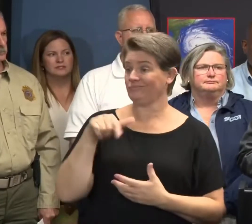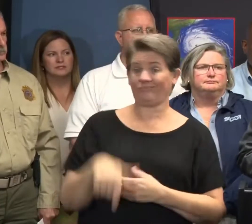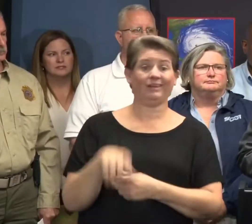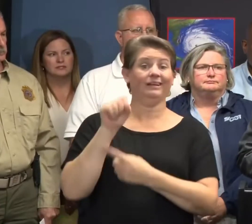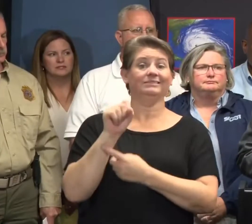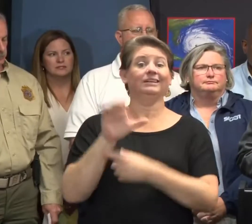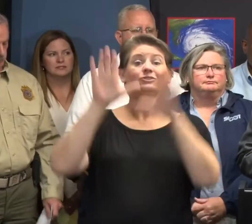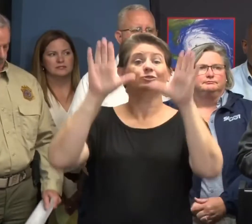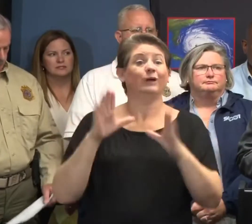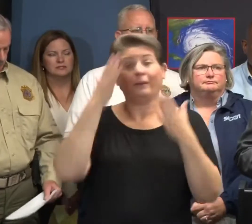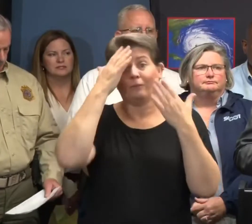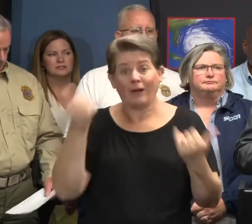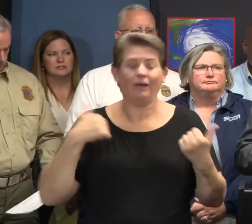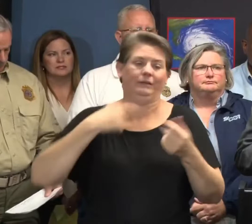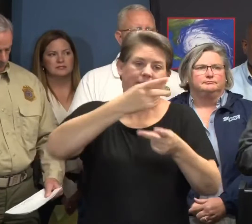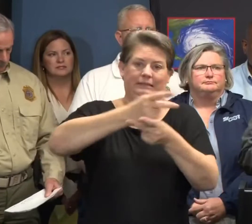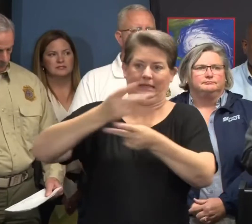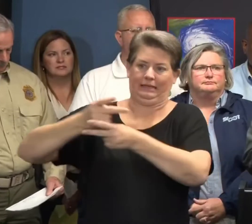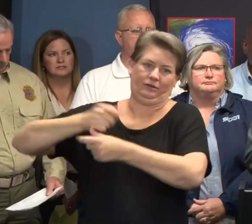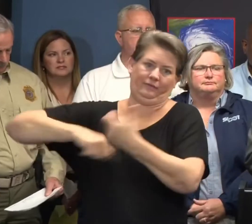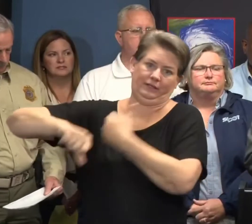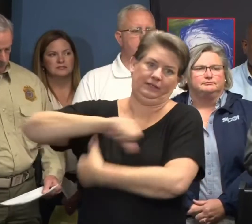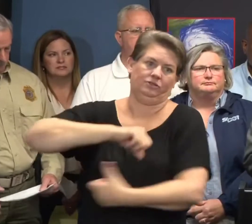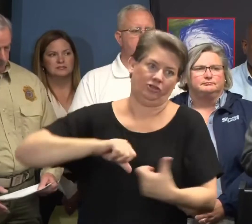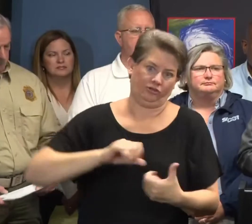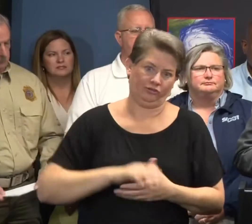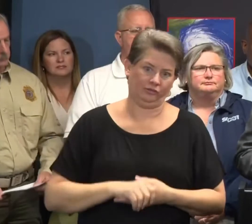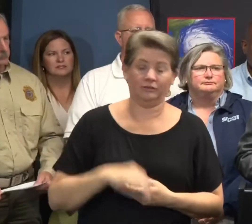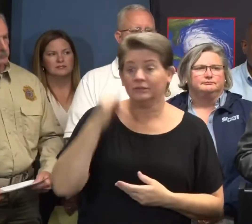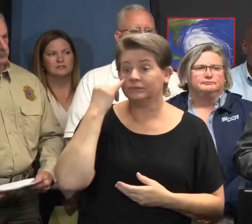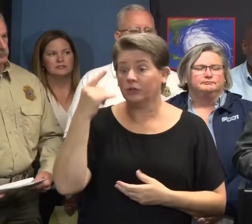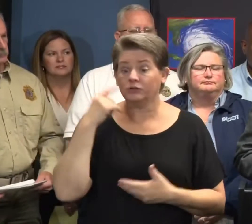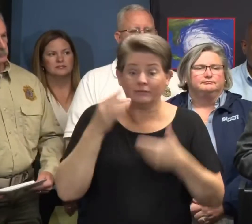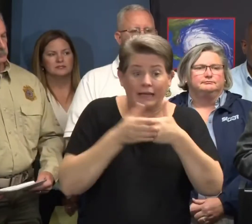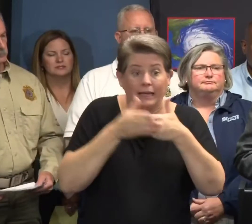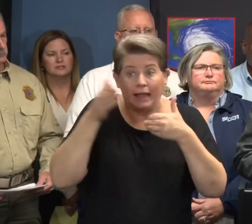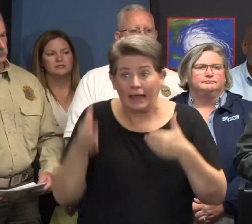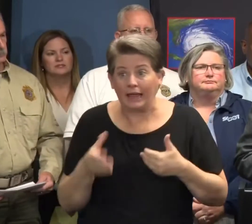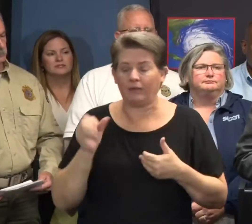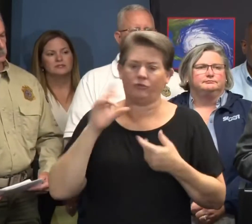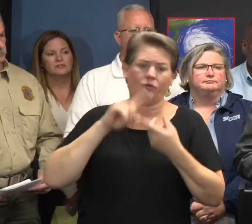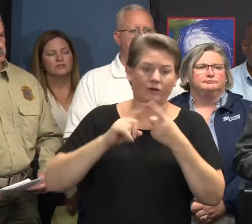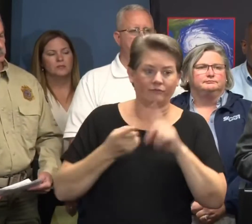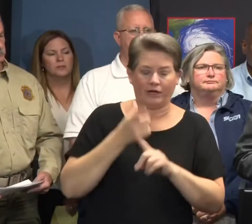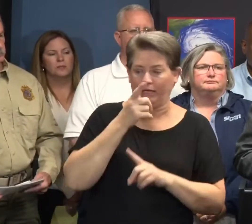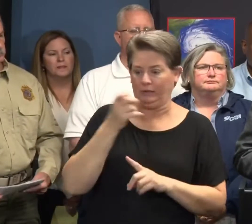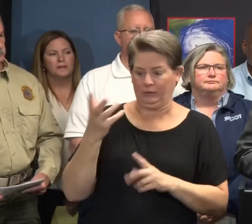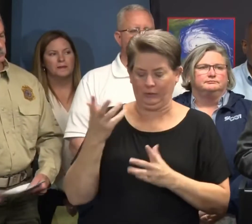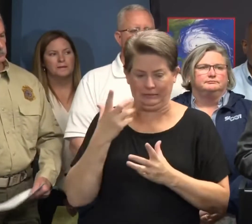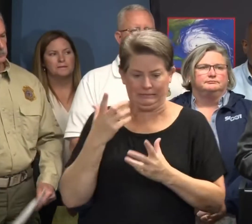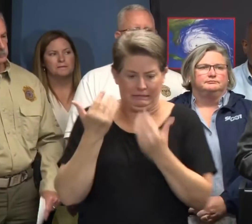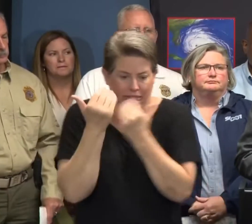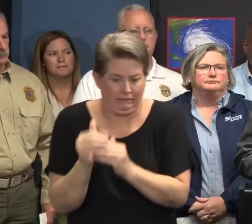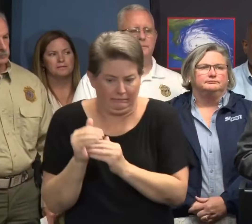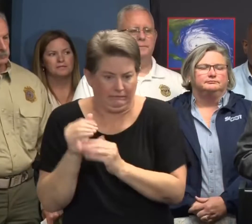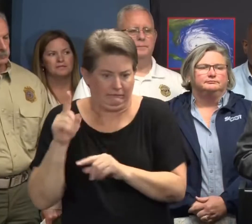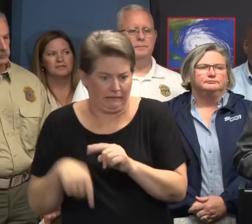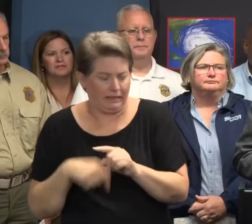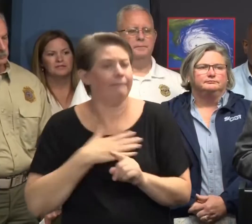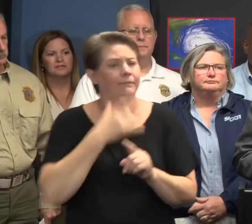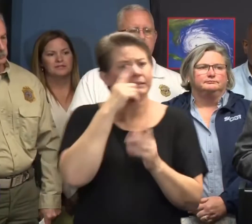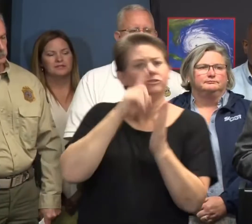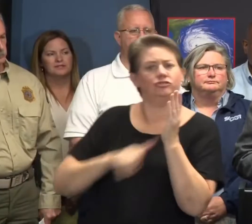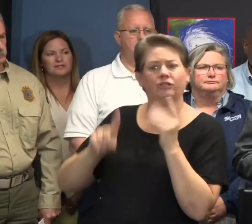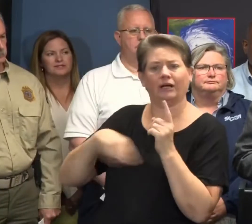because we take care of each other. If you have a neighbor, a friend who maybe isn't as able to take care of themselves, please check on them when it's safe to do